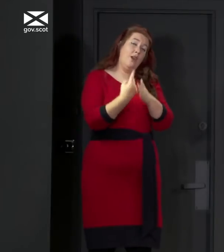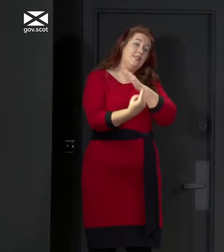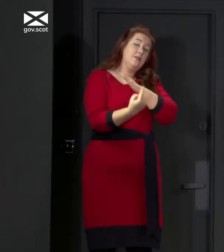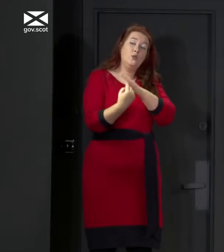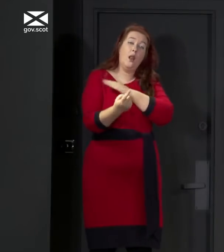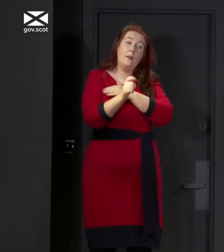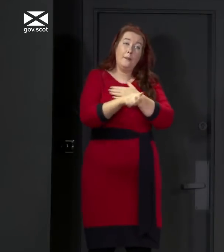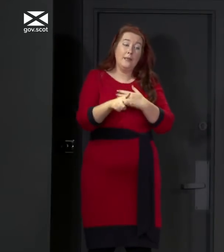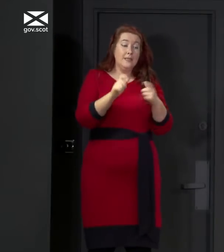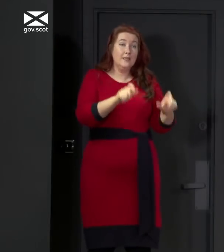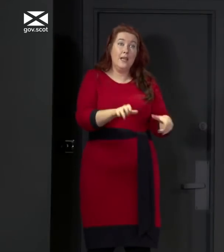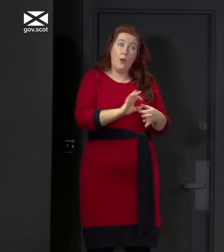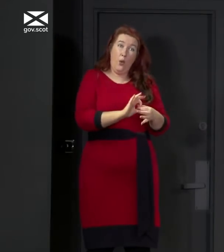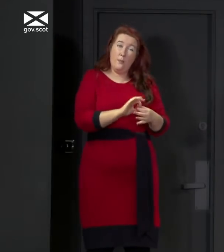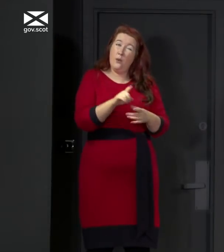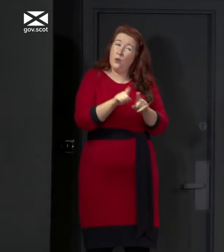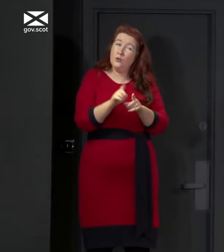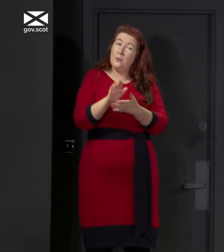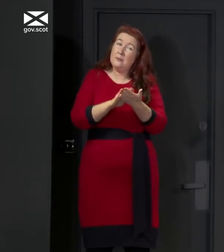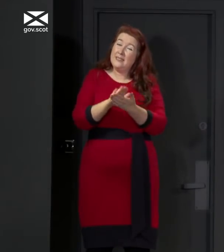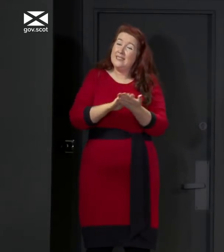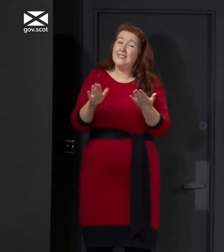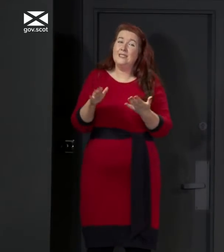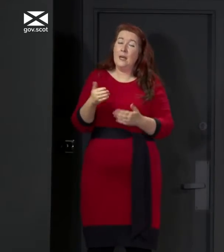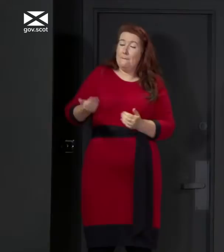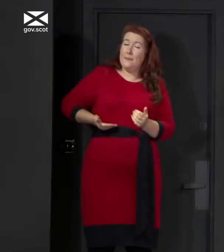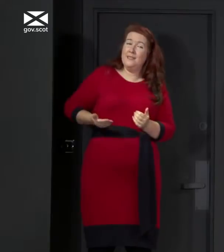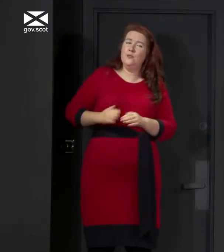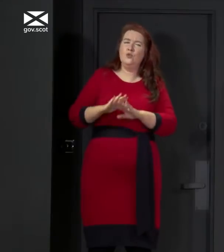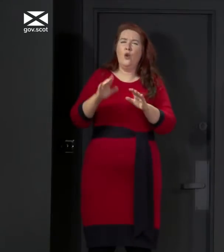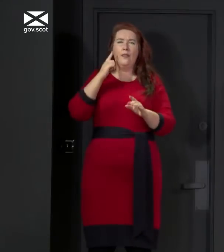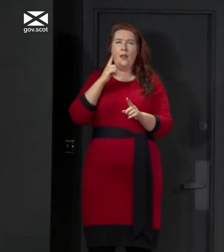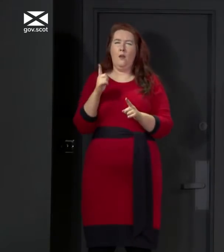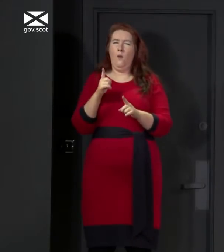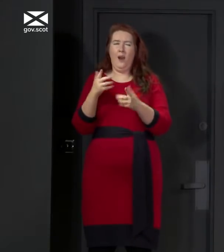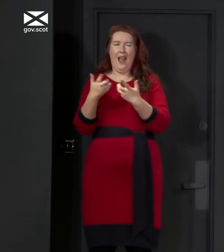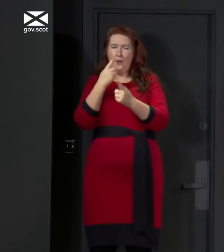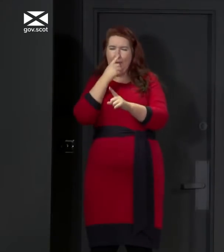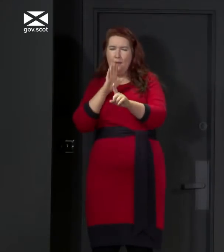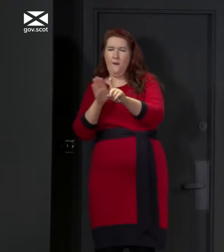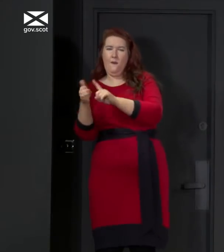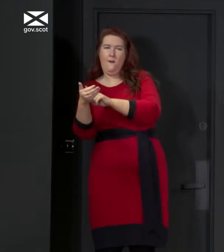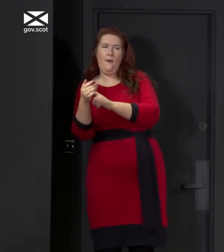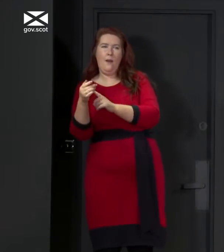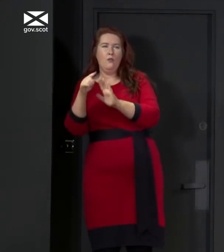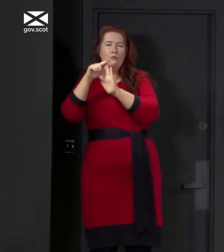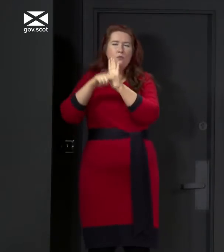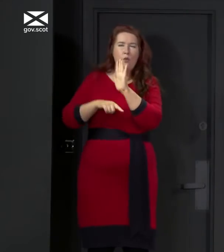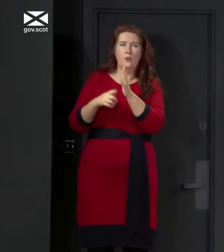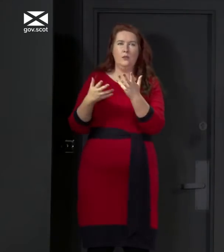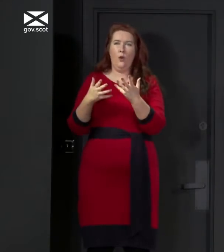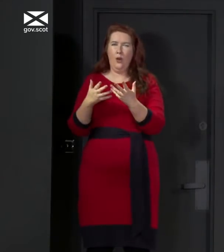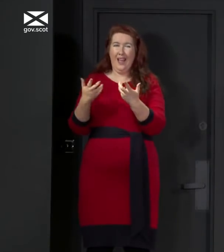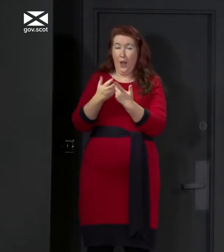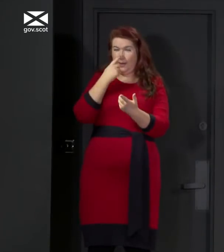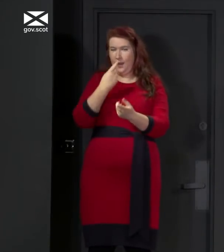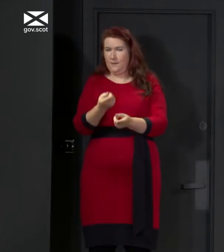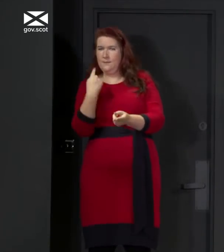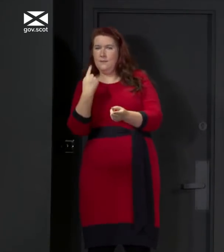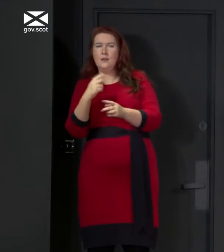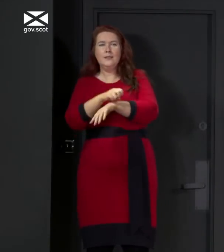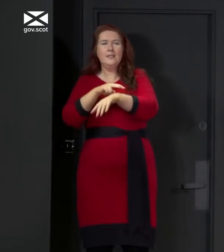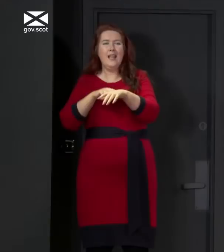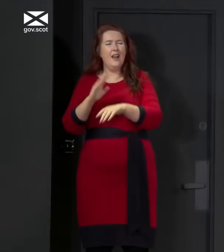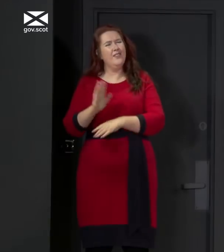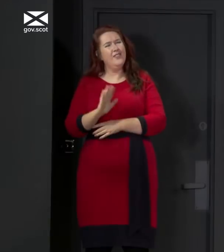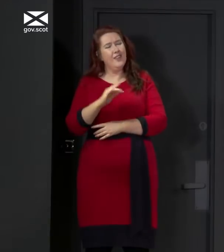with the stay-at-home message, it means not always looking for the loophole that allows you to stay open or have your staff physically at work. Instead, it